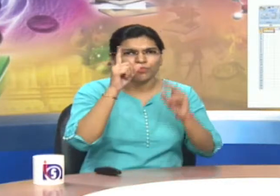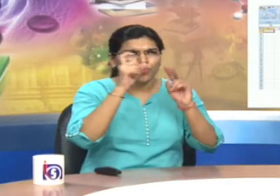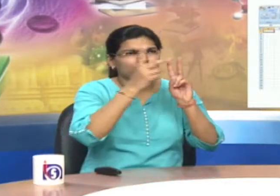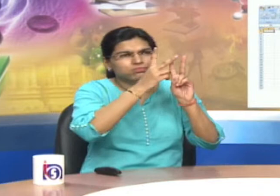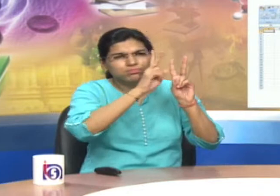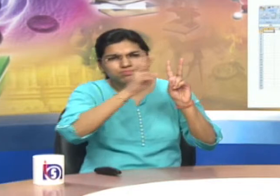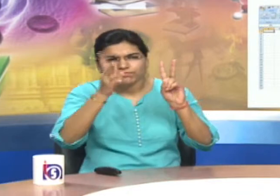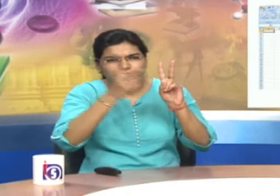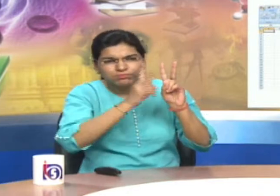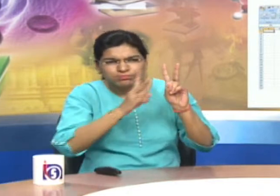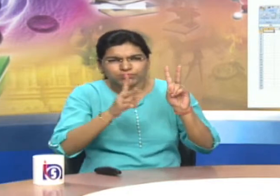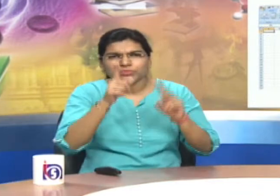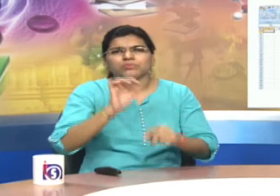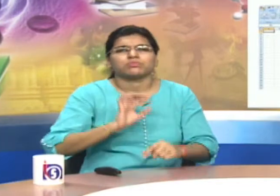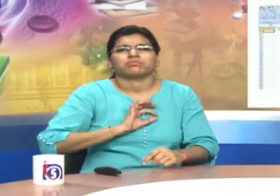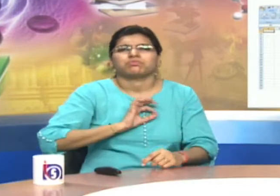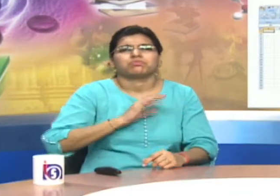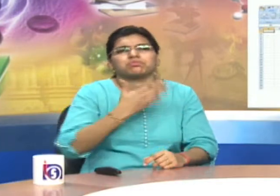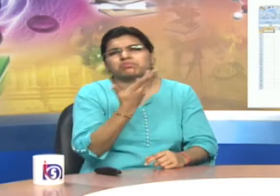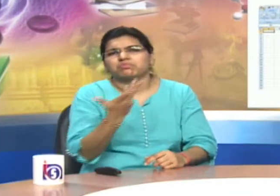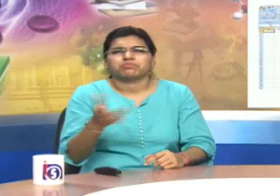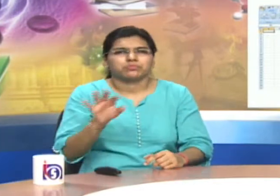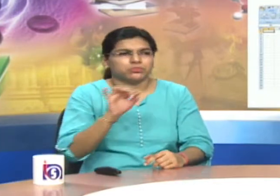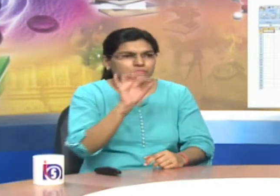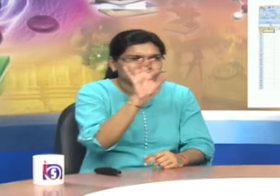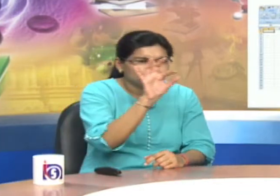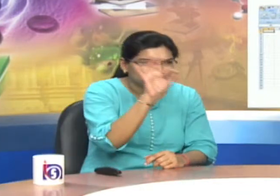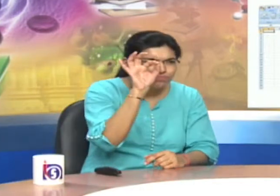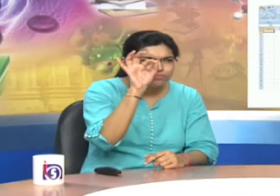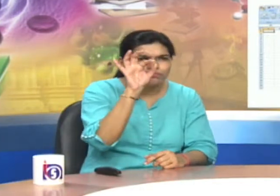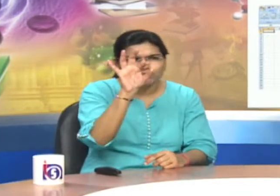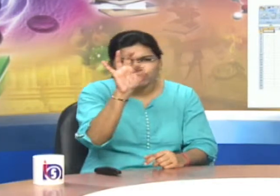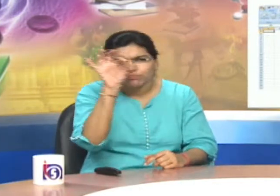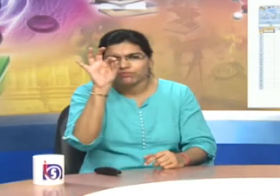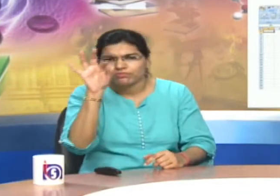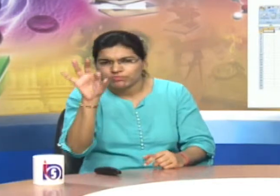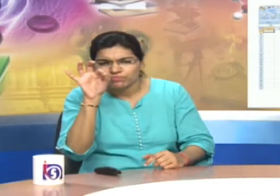I hope you understood this. There are so many pictures, you can choose any as per your choice.